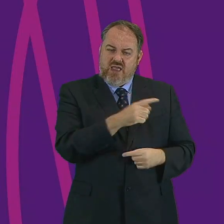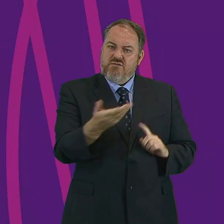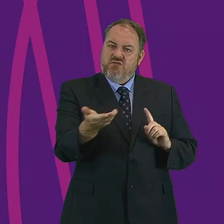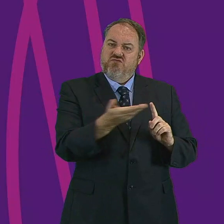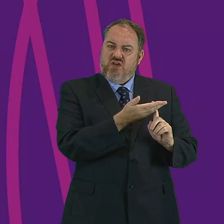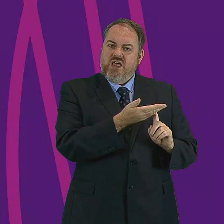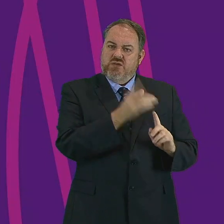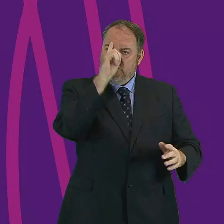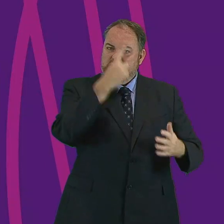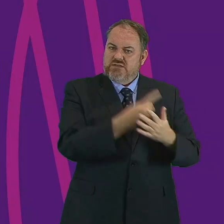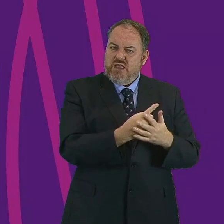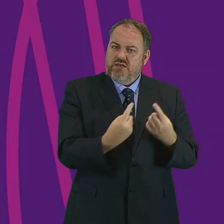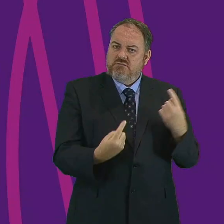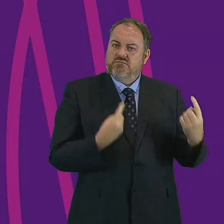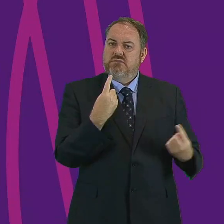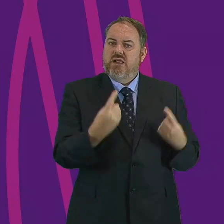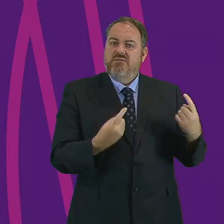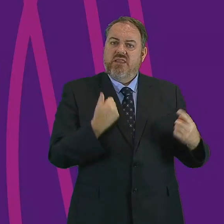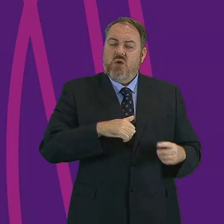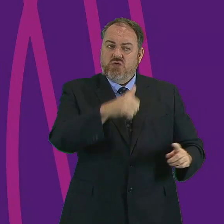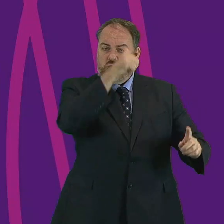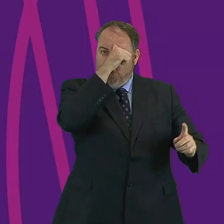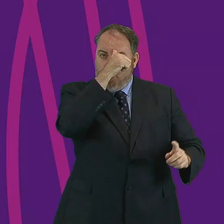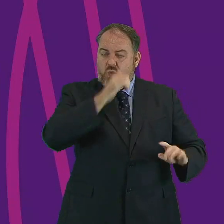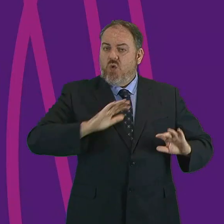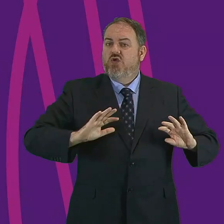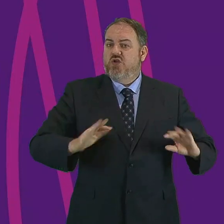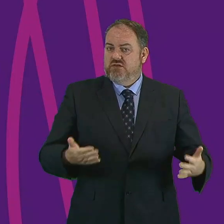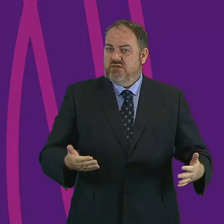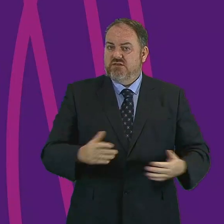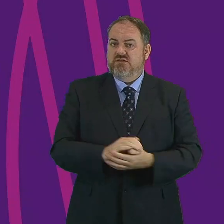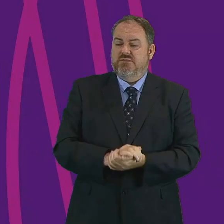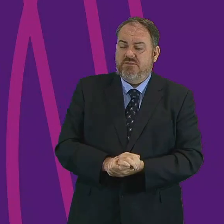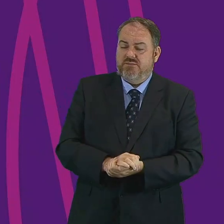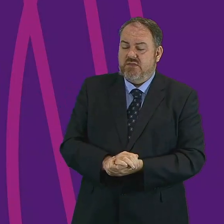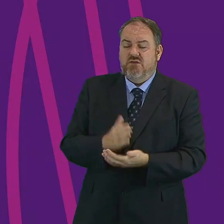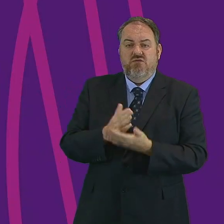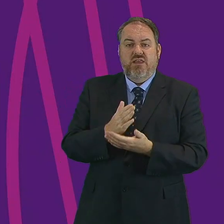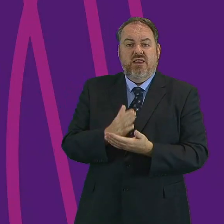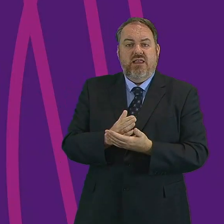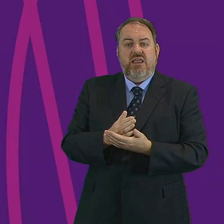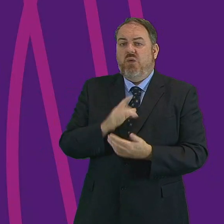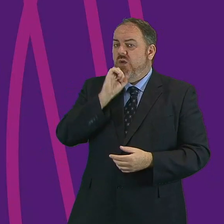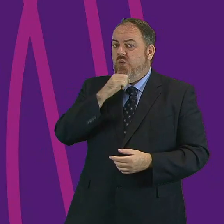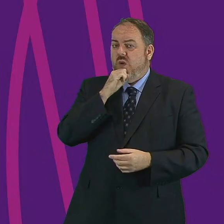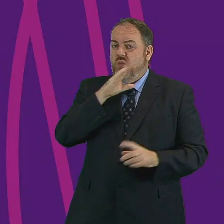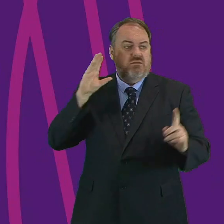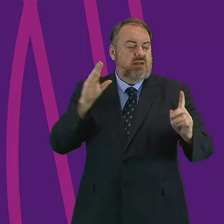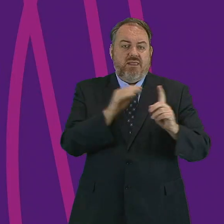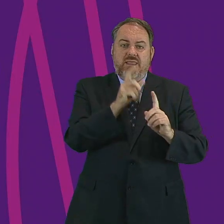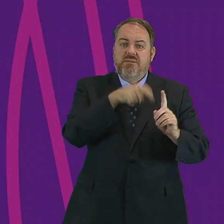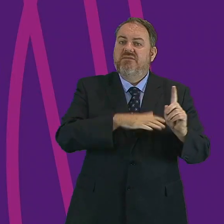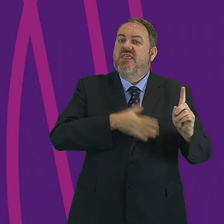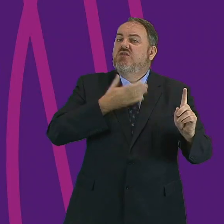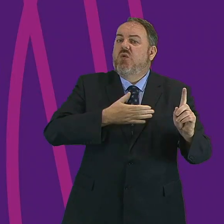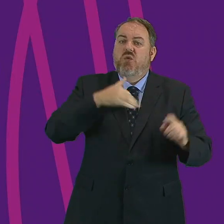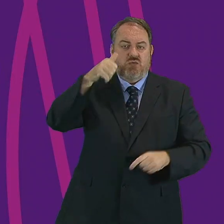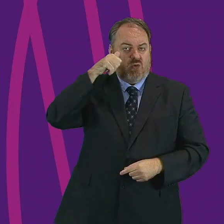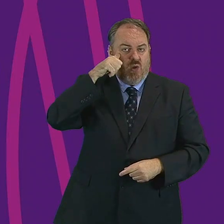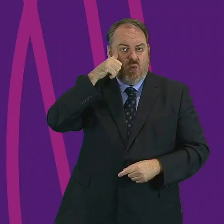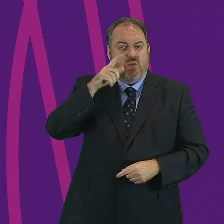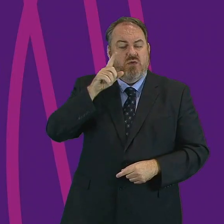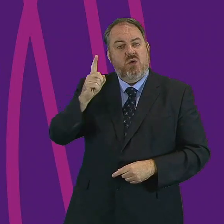to decide voluntarily whether or not to opt into this scheme before they receive any information. And through the Victims Task